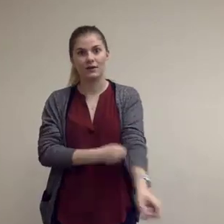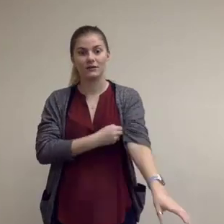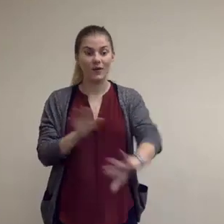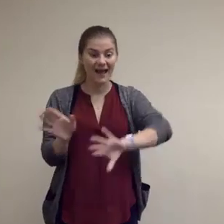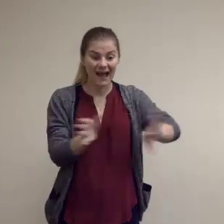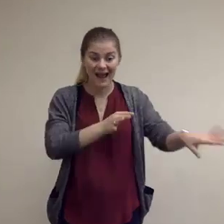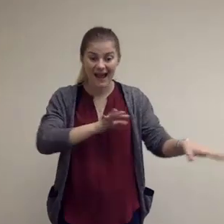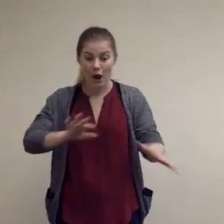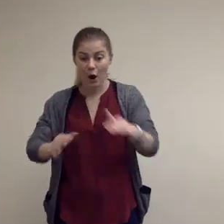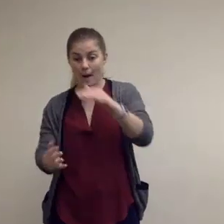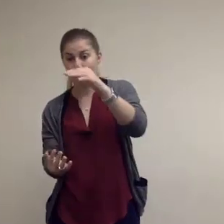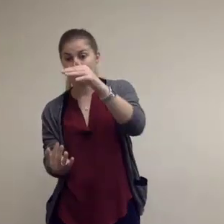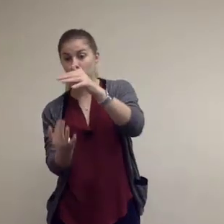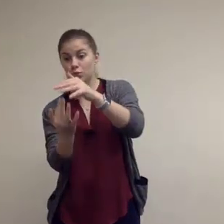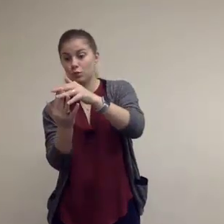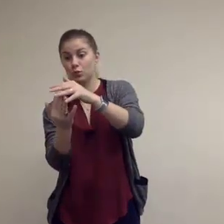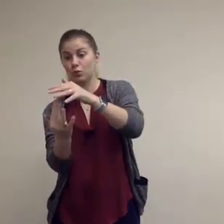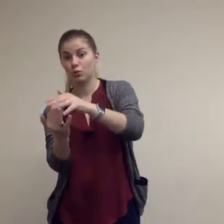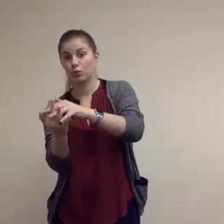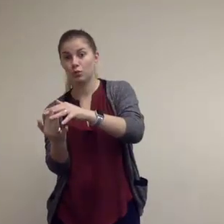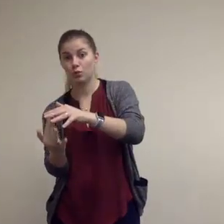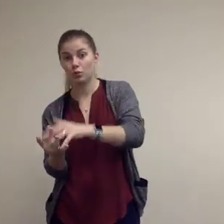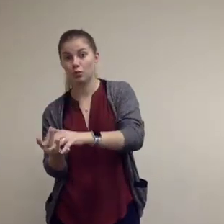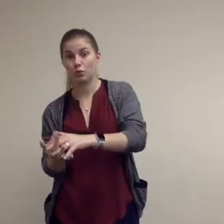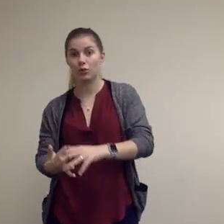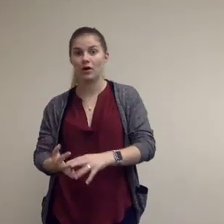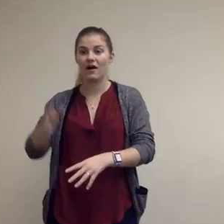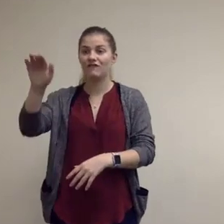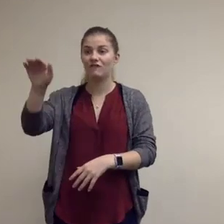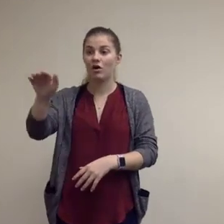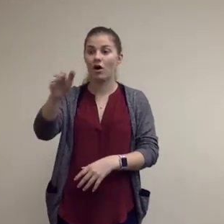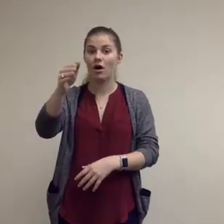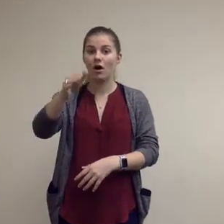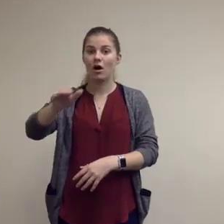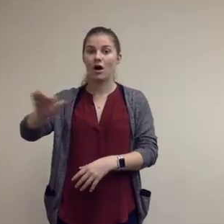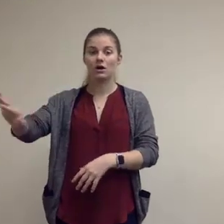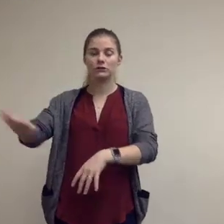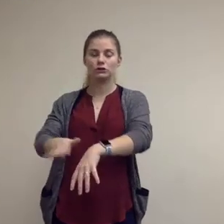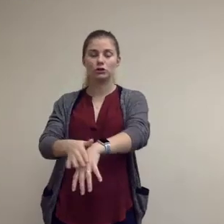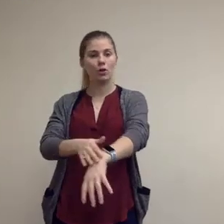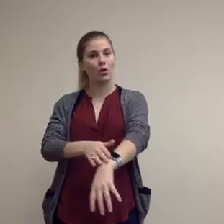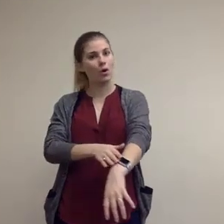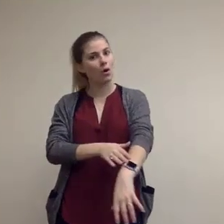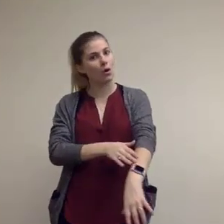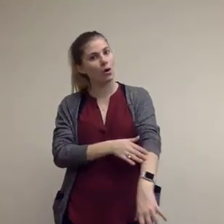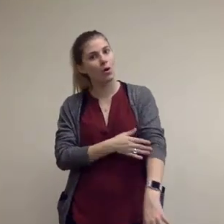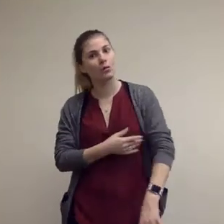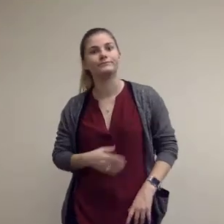So the feather falls slow. But other than that, if it doesn't reach its so-called terminal velocity, I